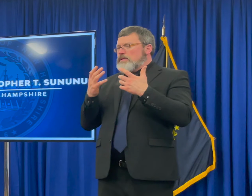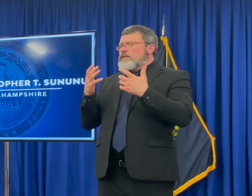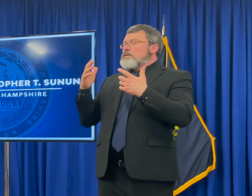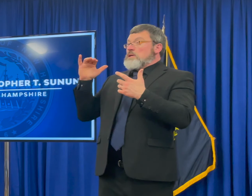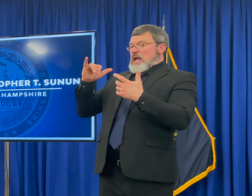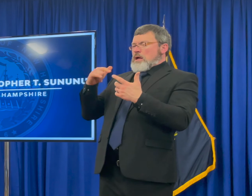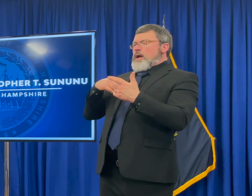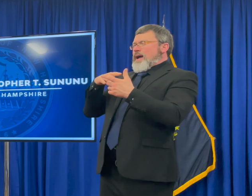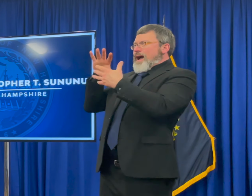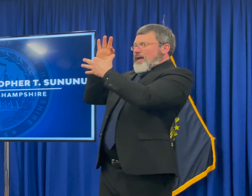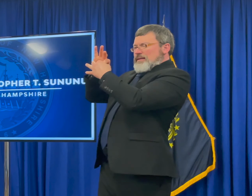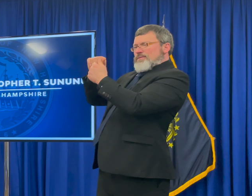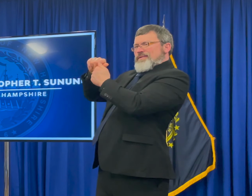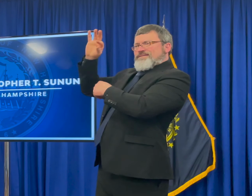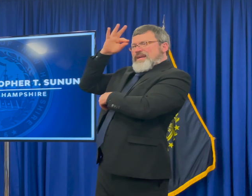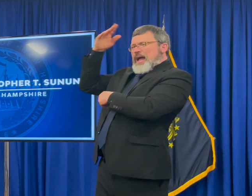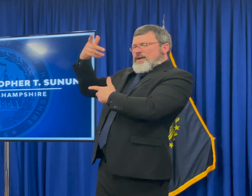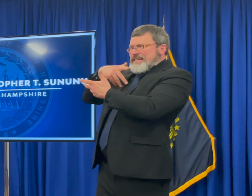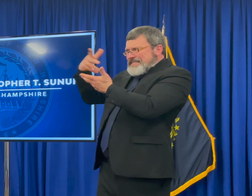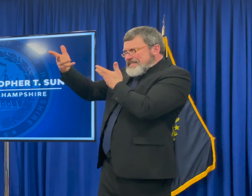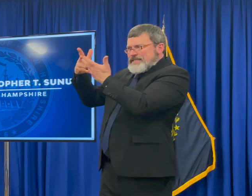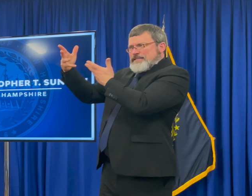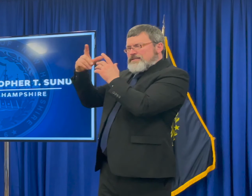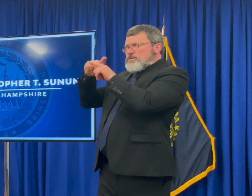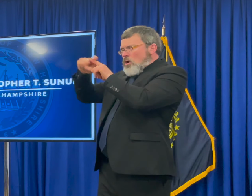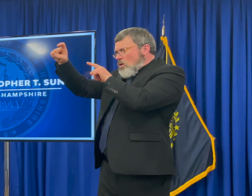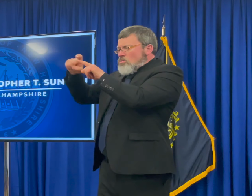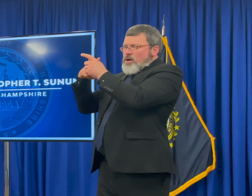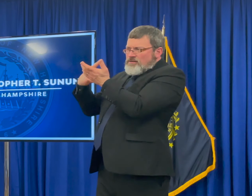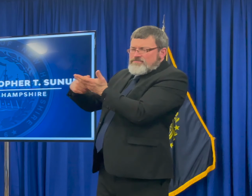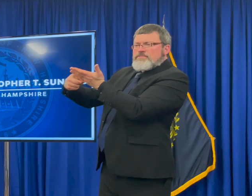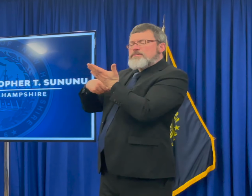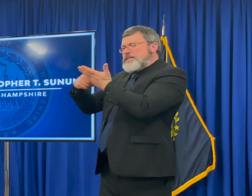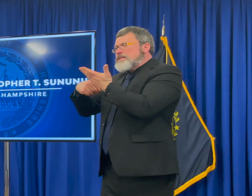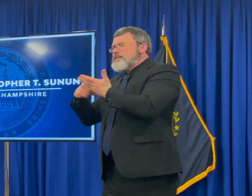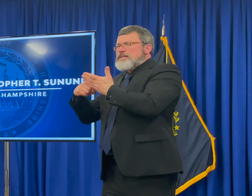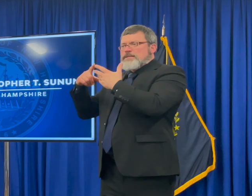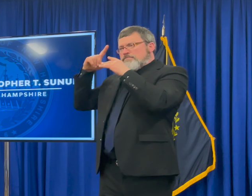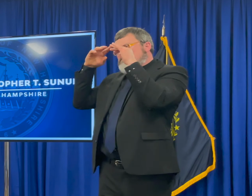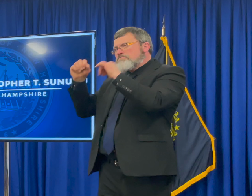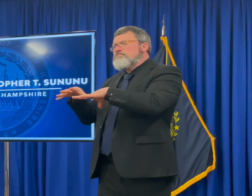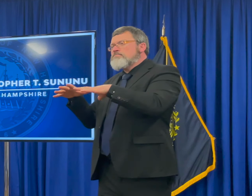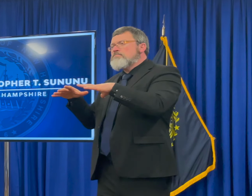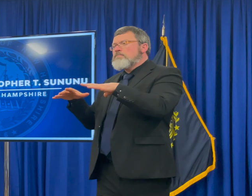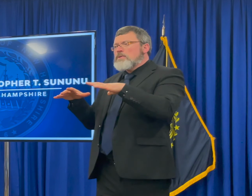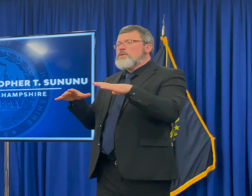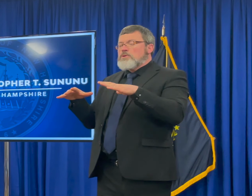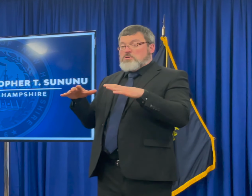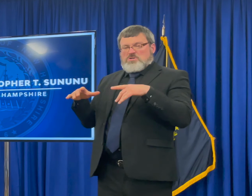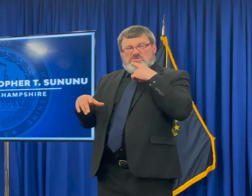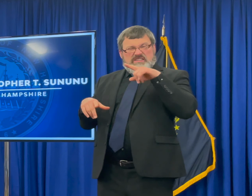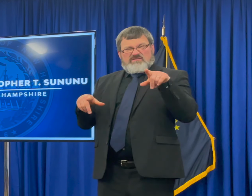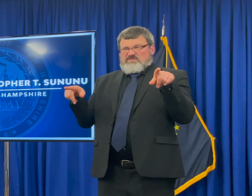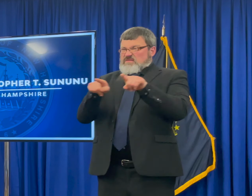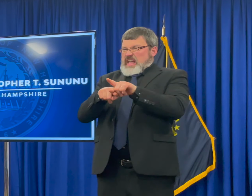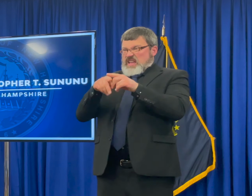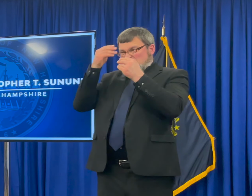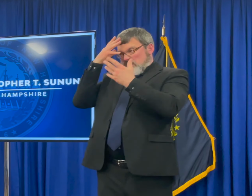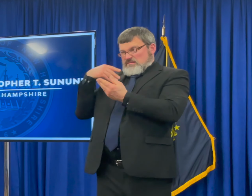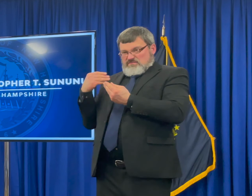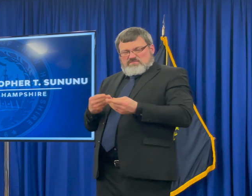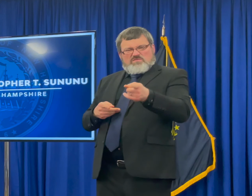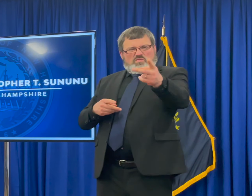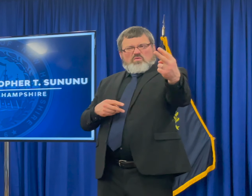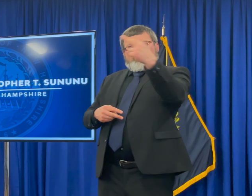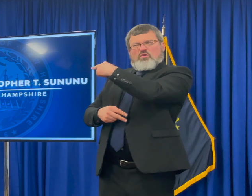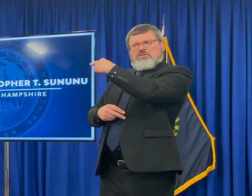though and people can go and look at the CDC guidance themselves, but even though there might be some small increased risk going from a 14-day